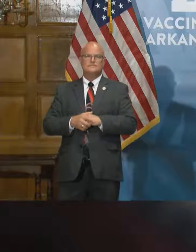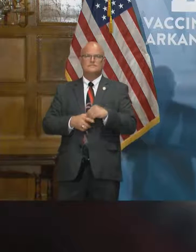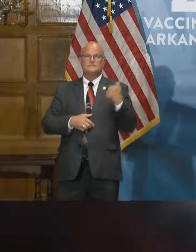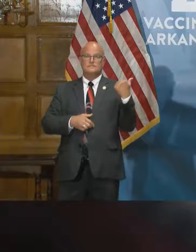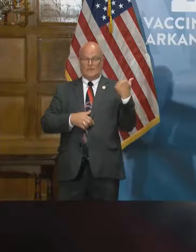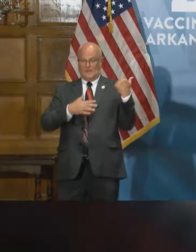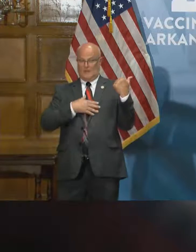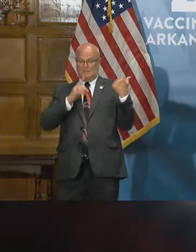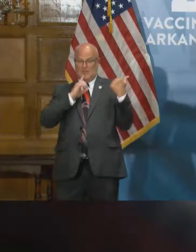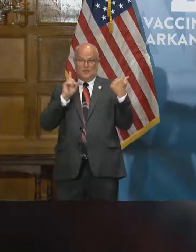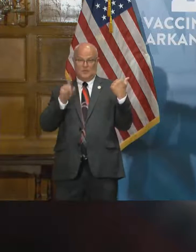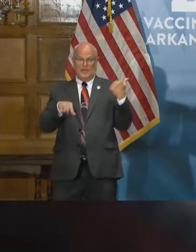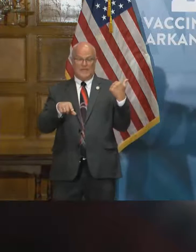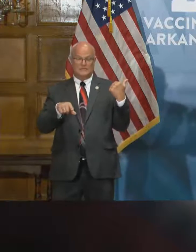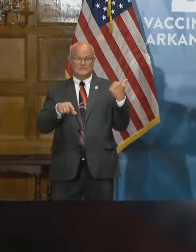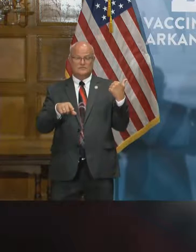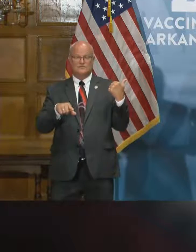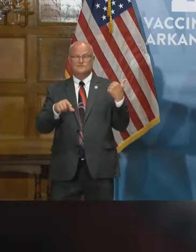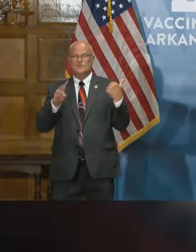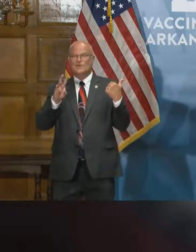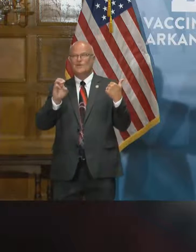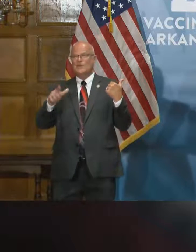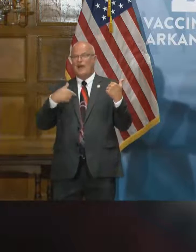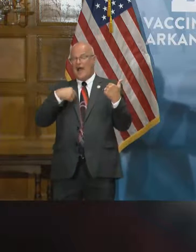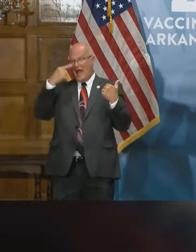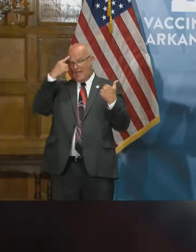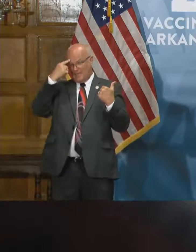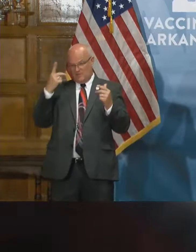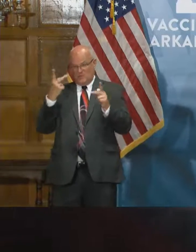My reaction? Well, I think